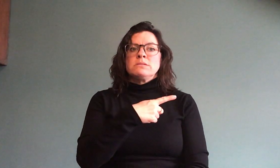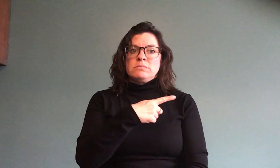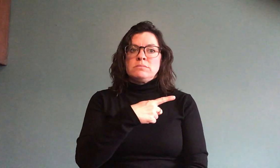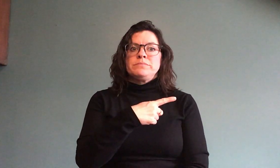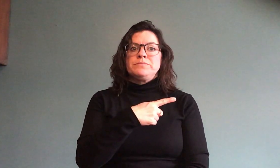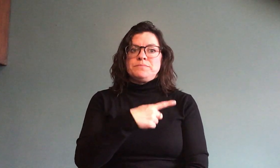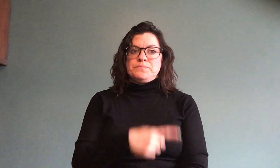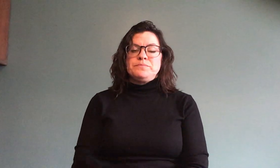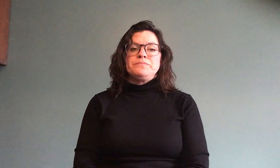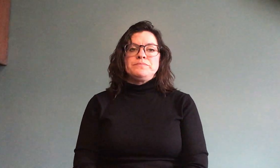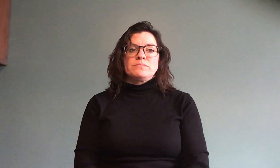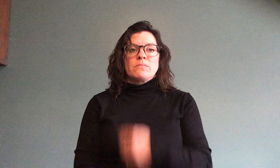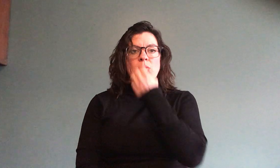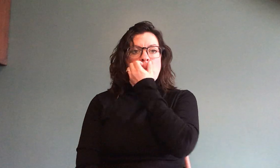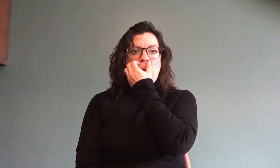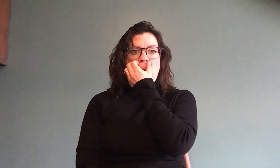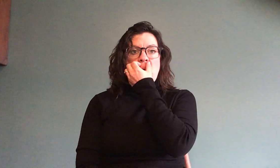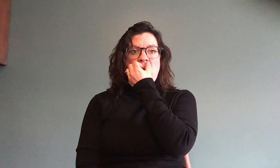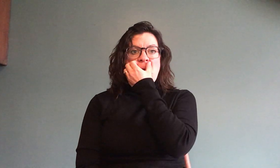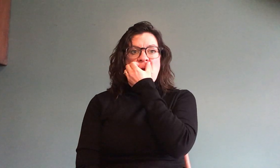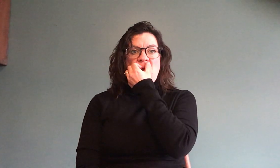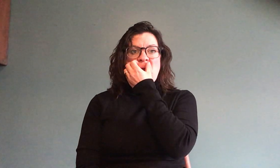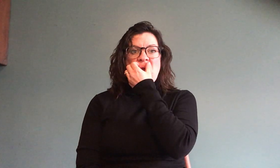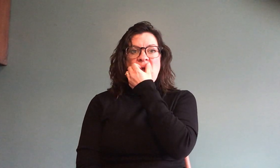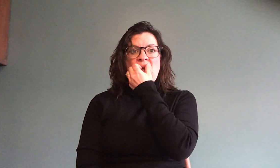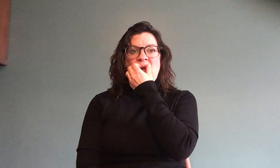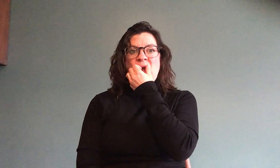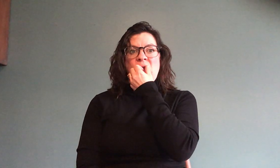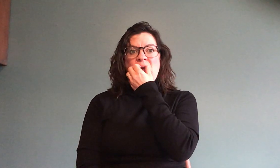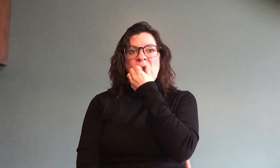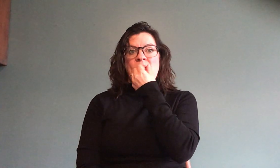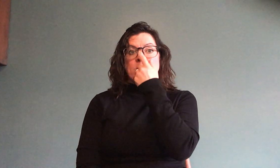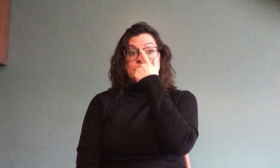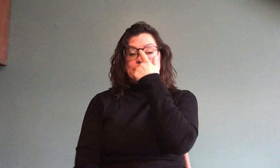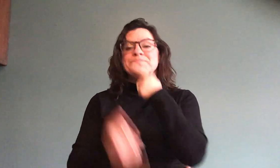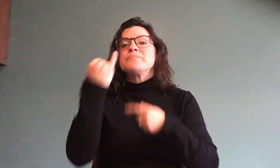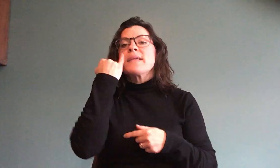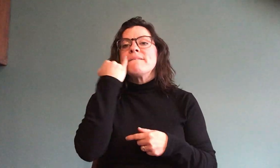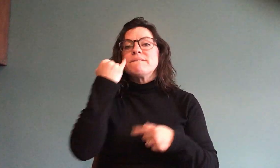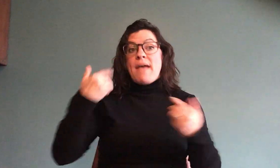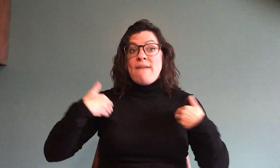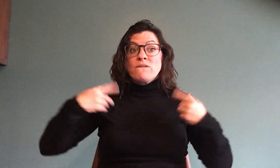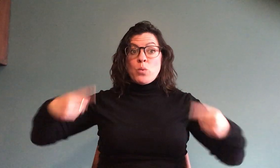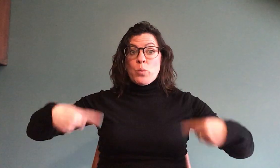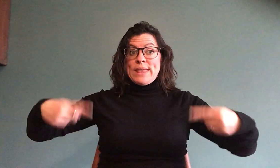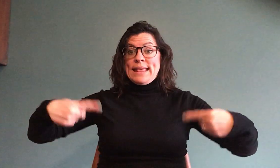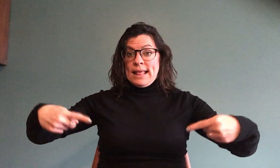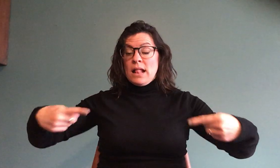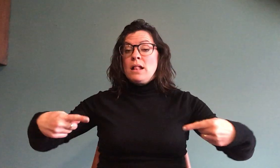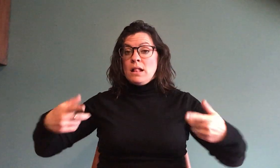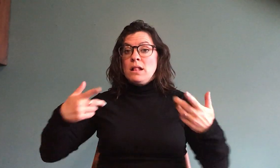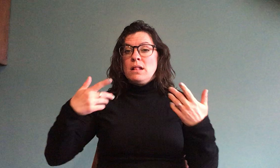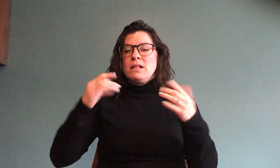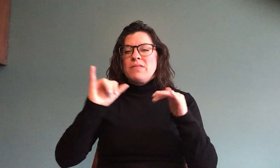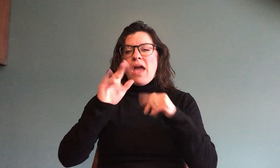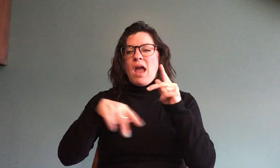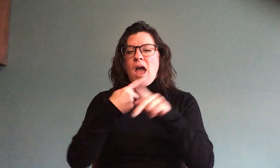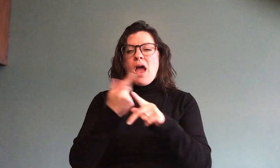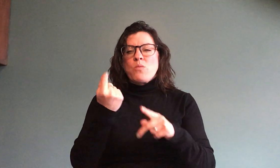scaffold, always follow these steps. When you're moving the scaffold, no one's on the scaffold. Unlock the wheels, move the scaffold,